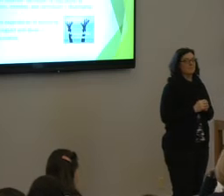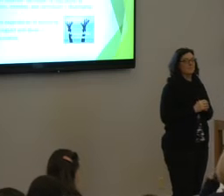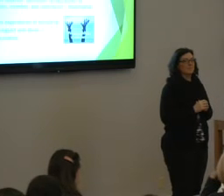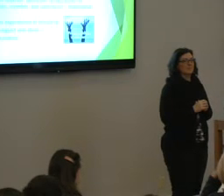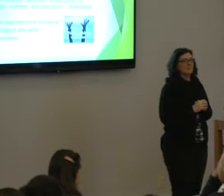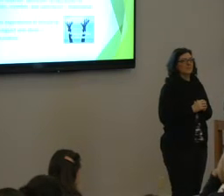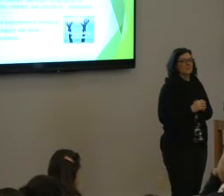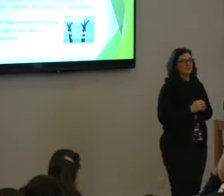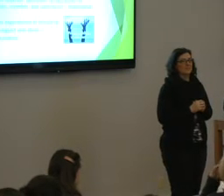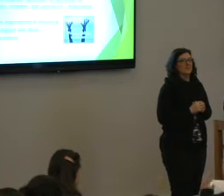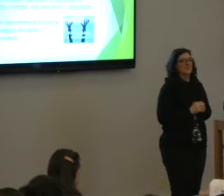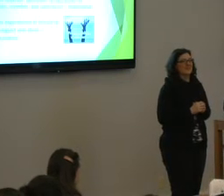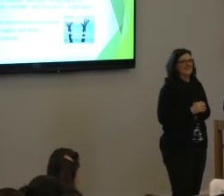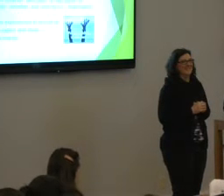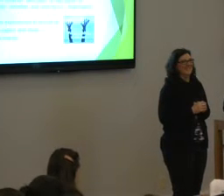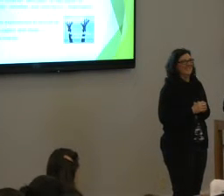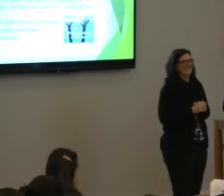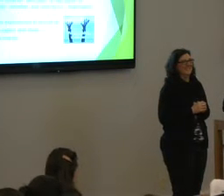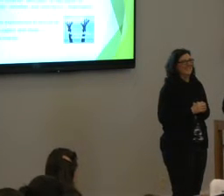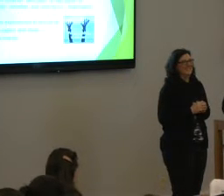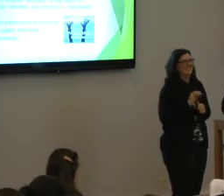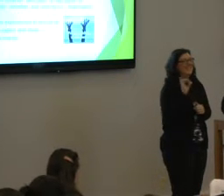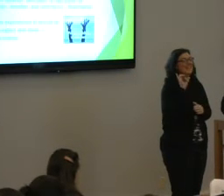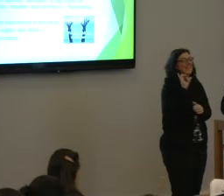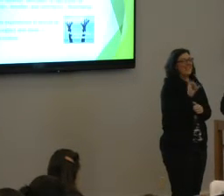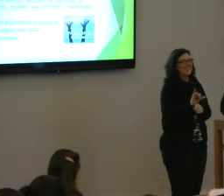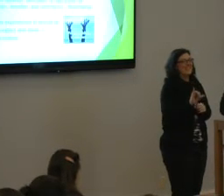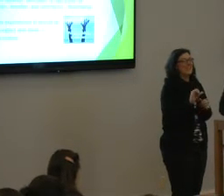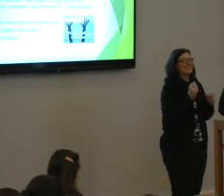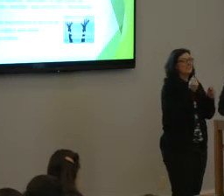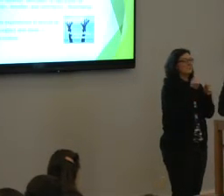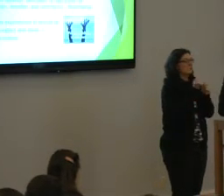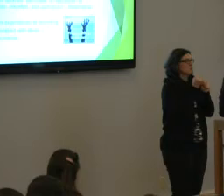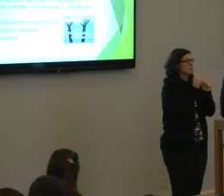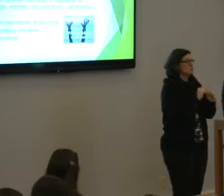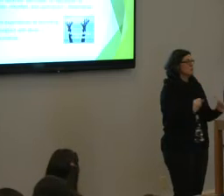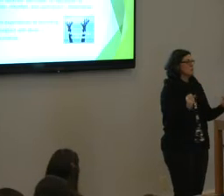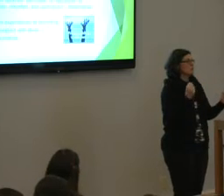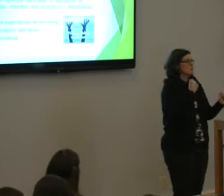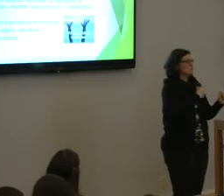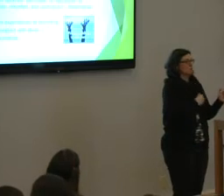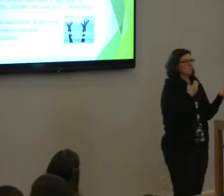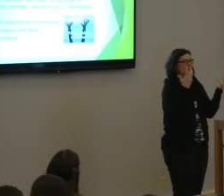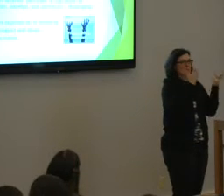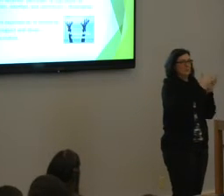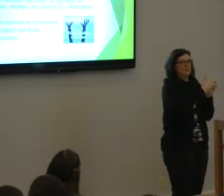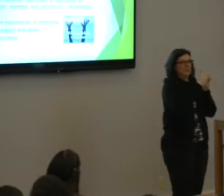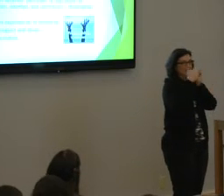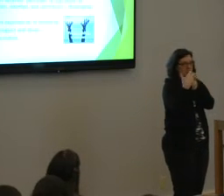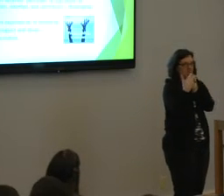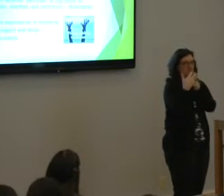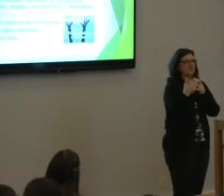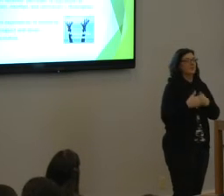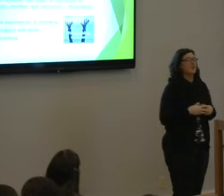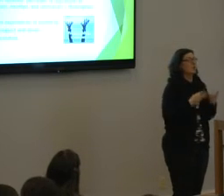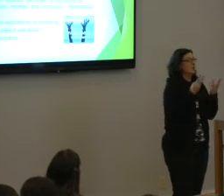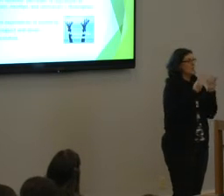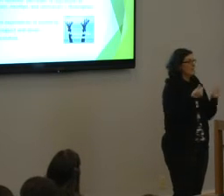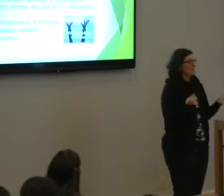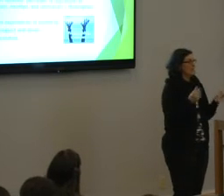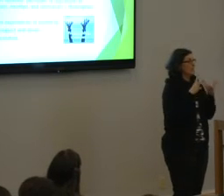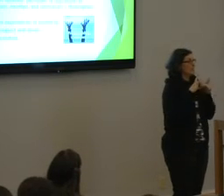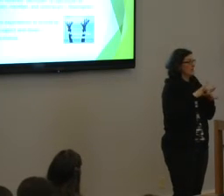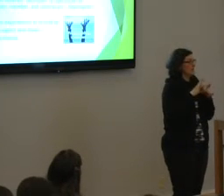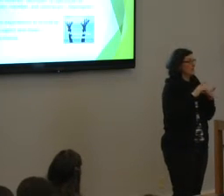and excluded, that's redemption. When we do that and you're healing relationships,